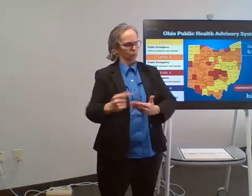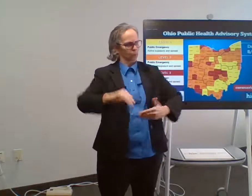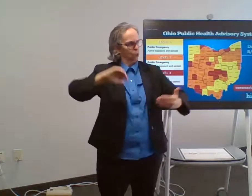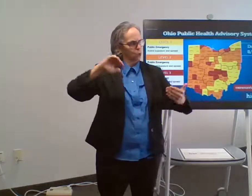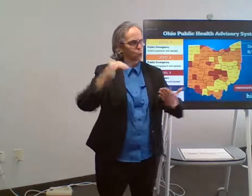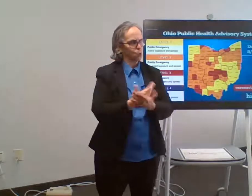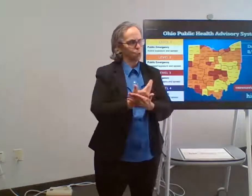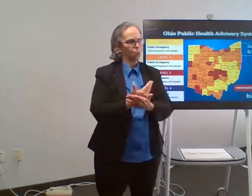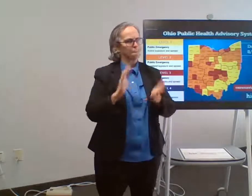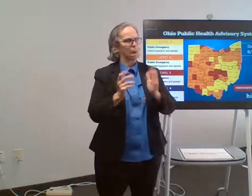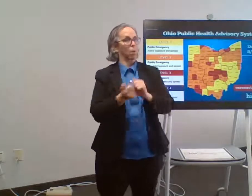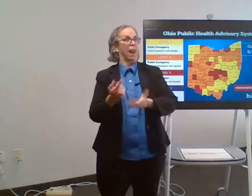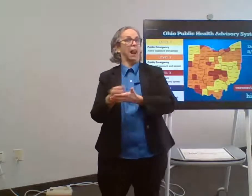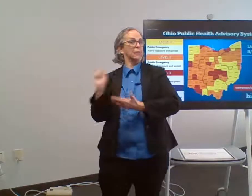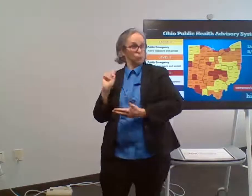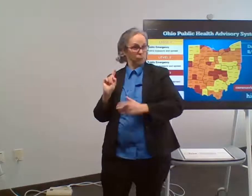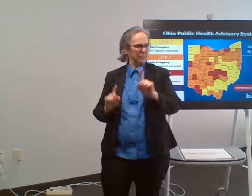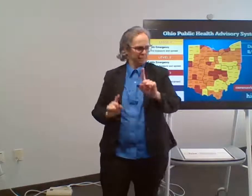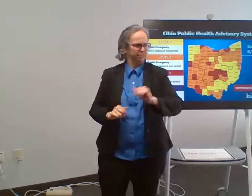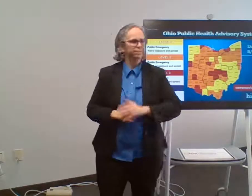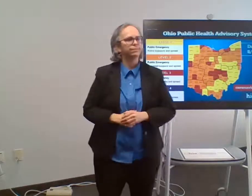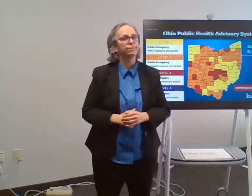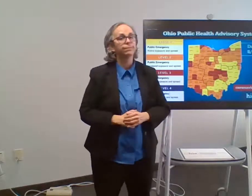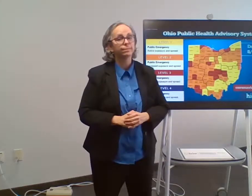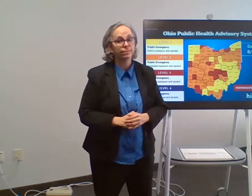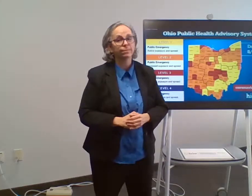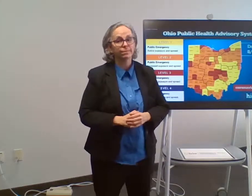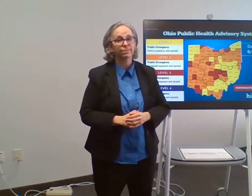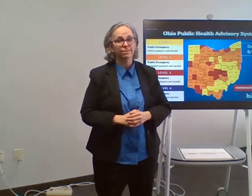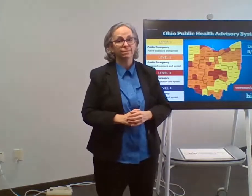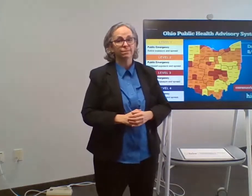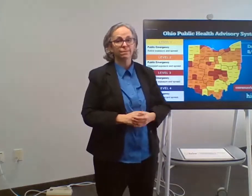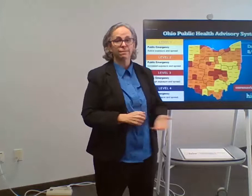let me kind of go through this.